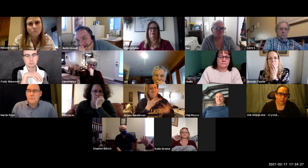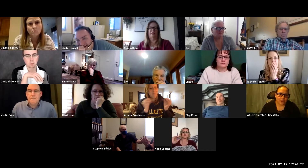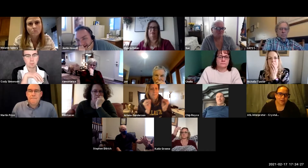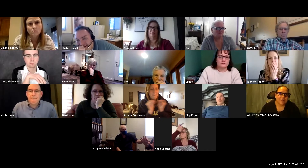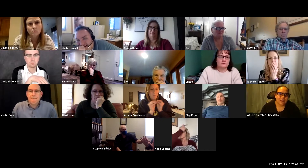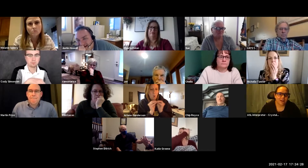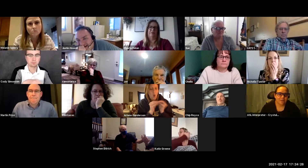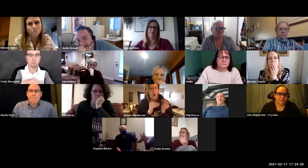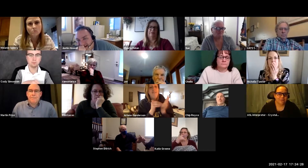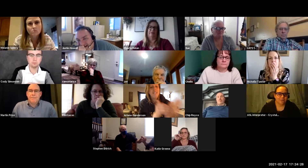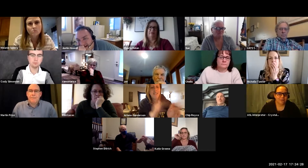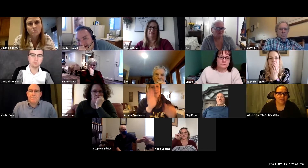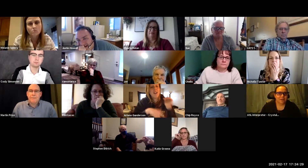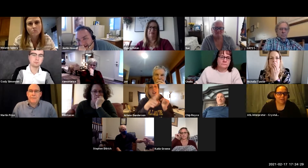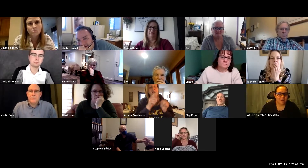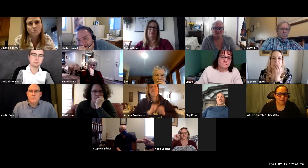Your words have